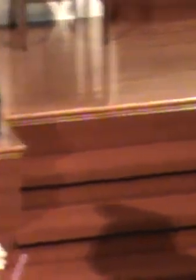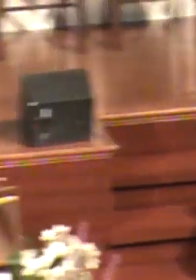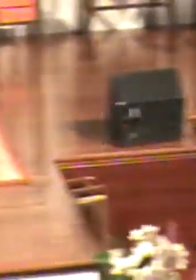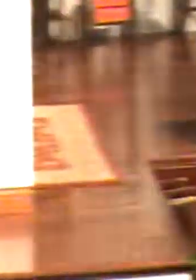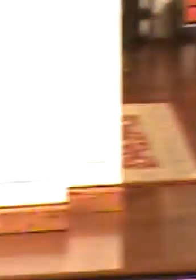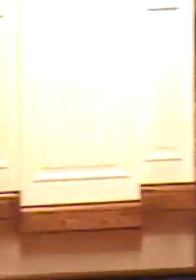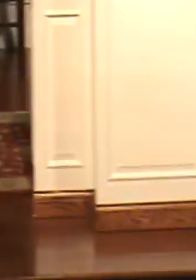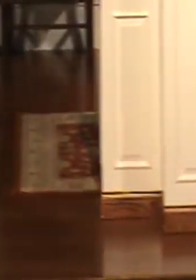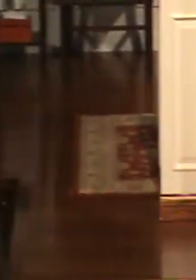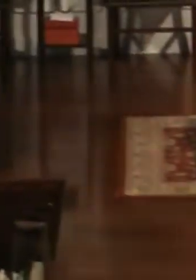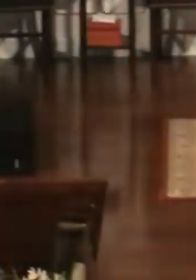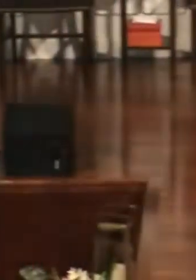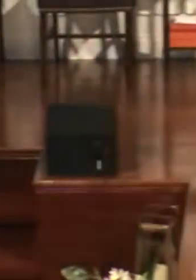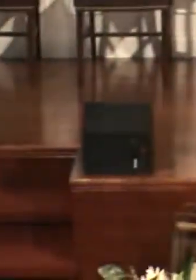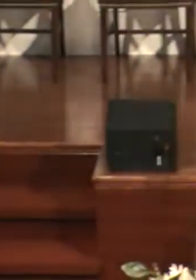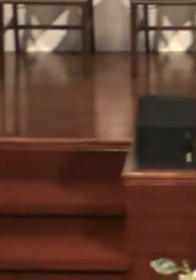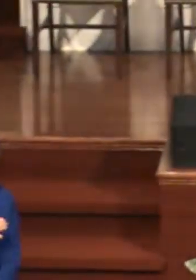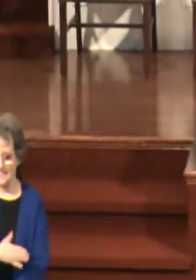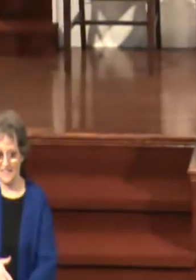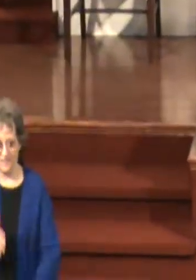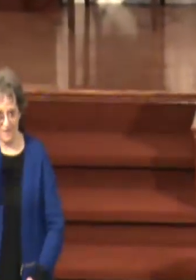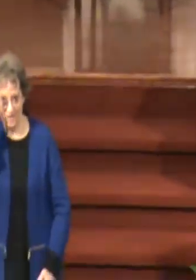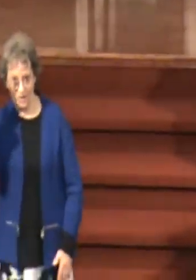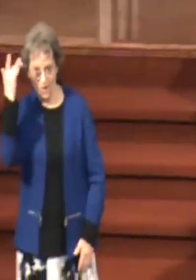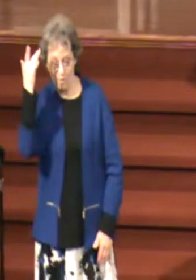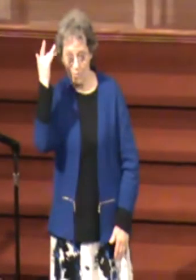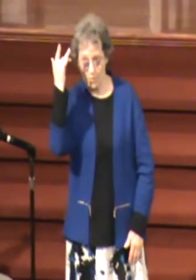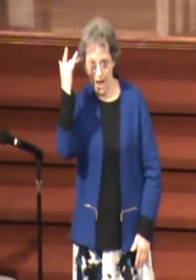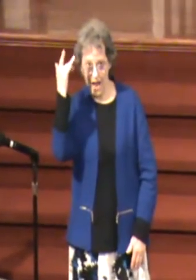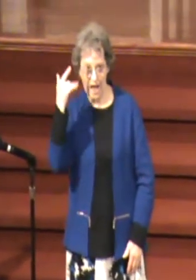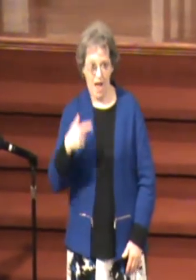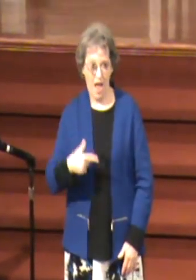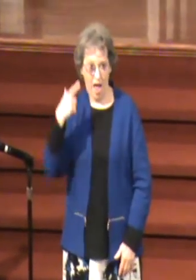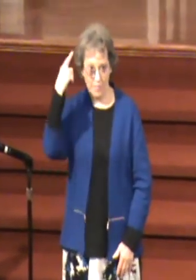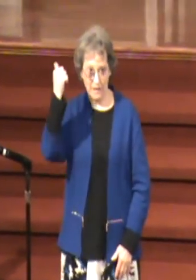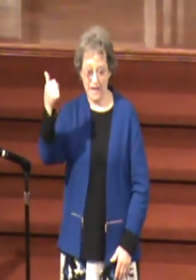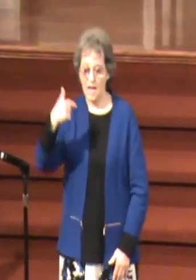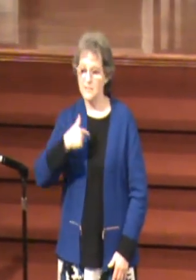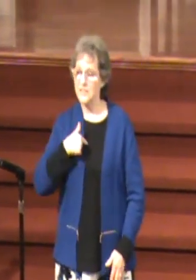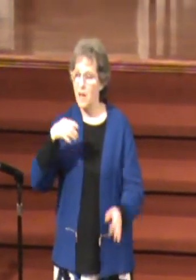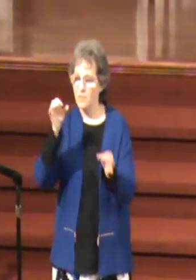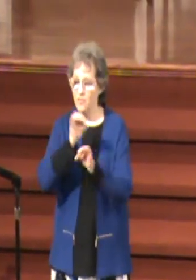and I sing because I'm